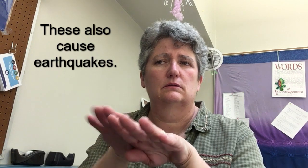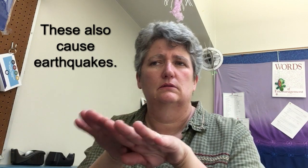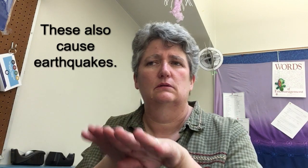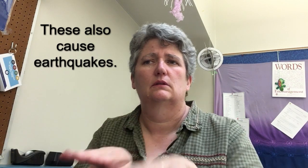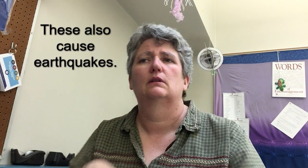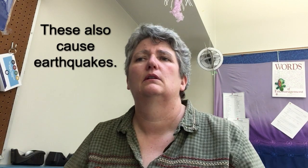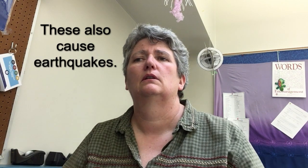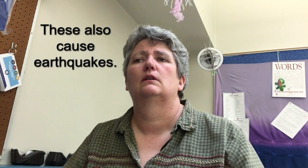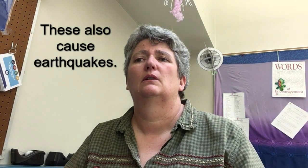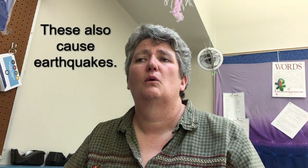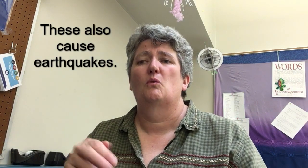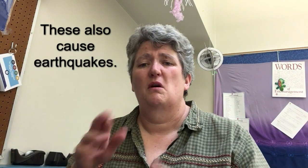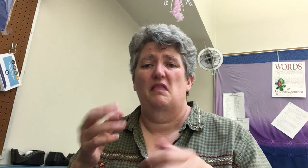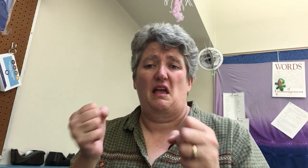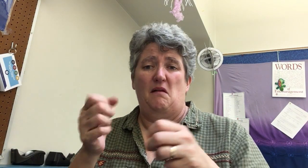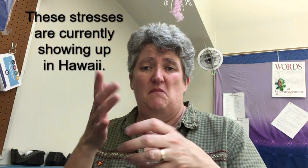from those fault lines.